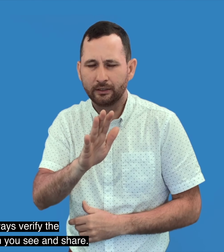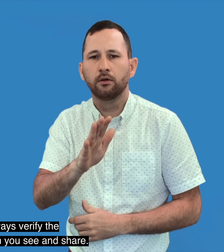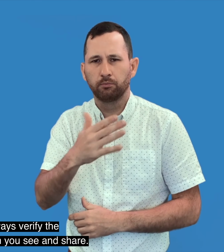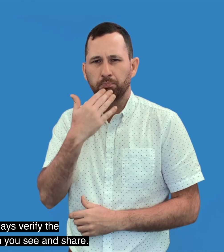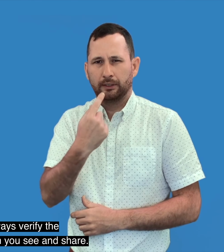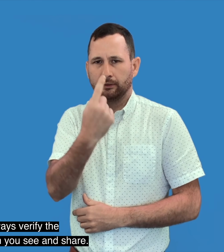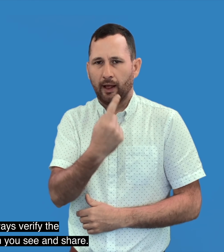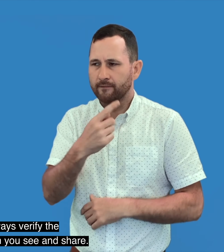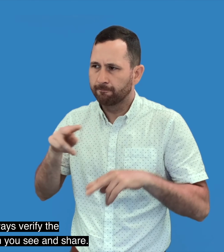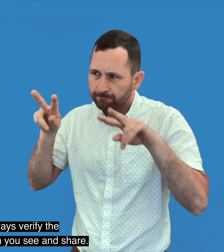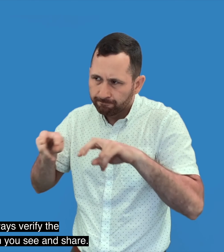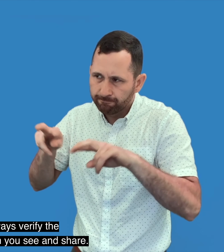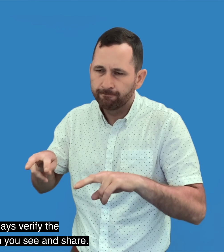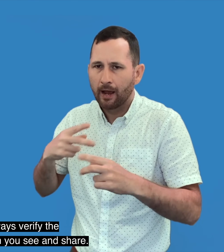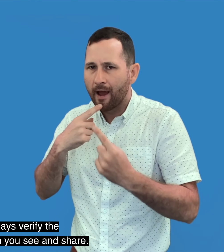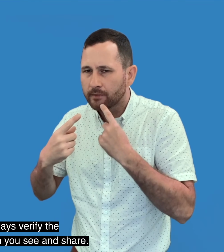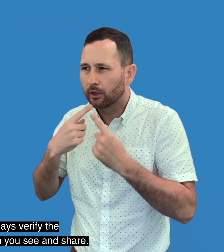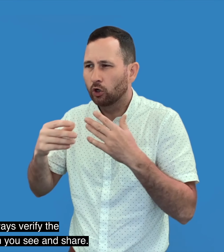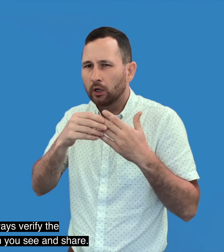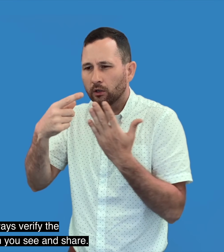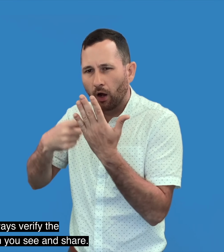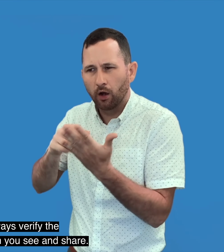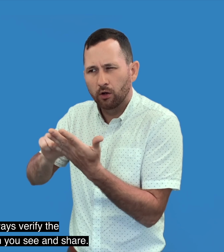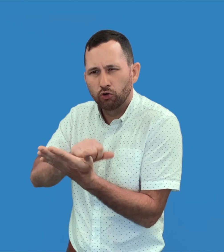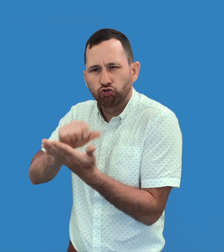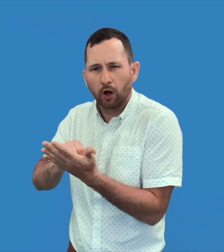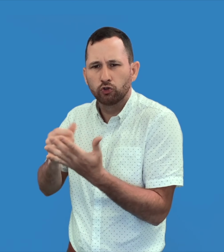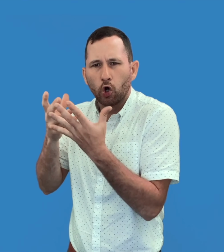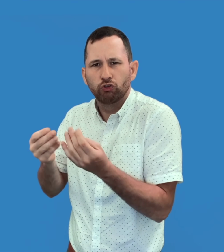Always verify the information you see and share.